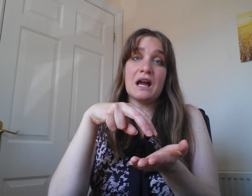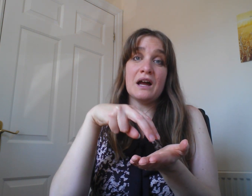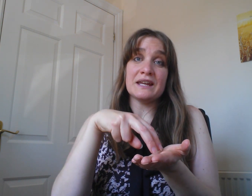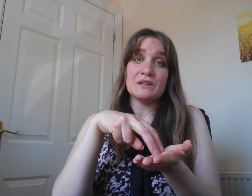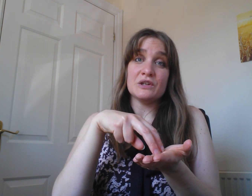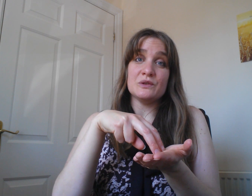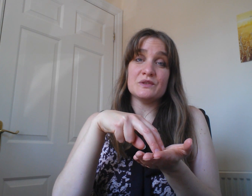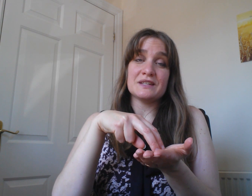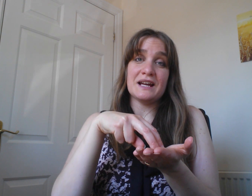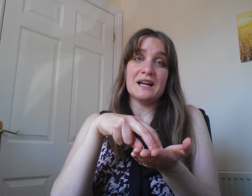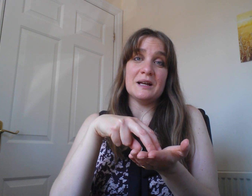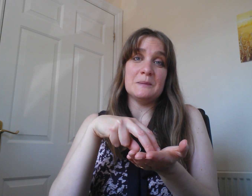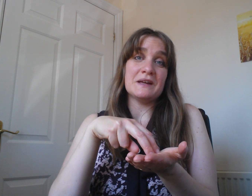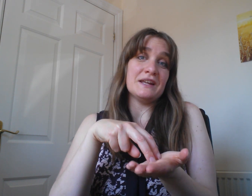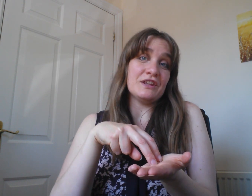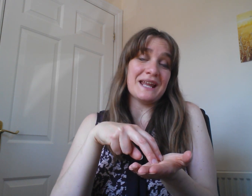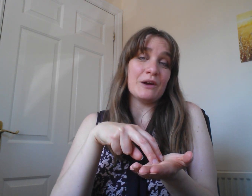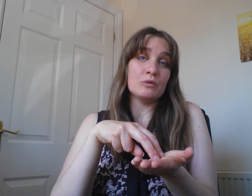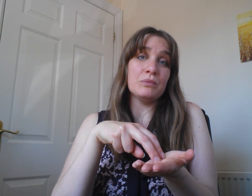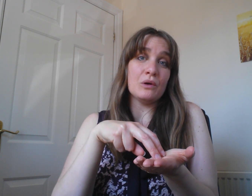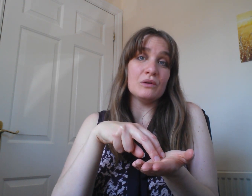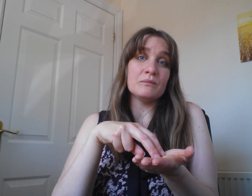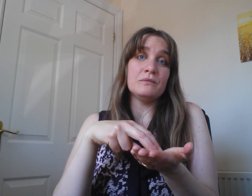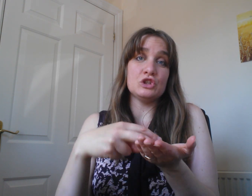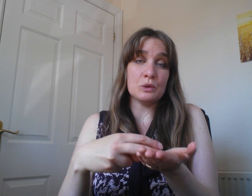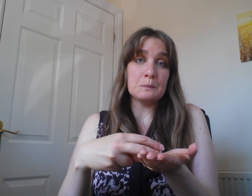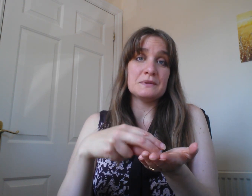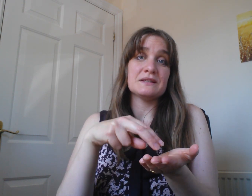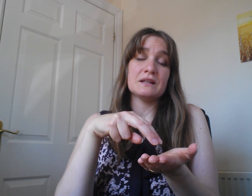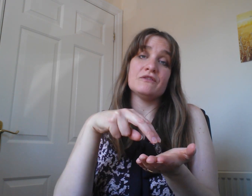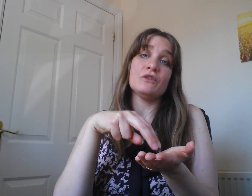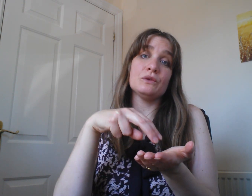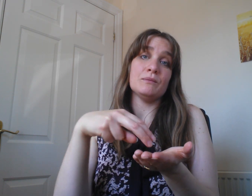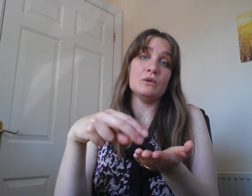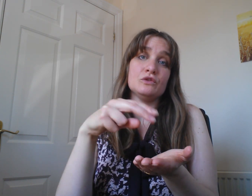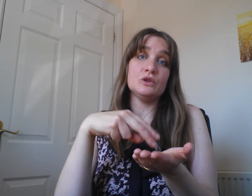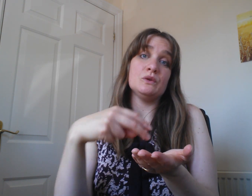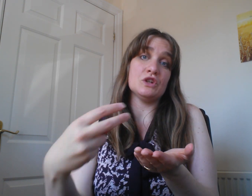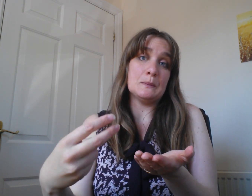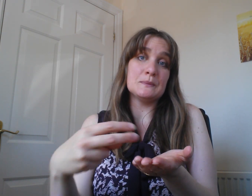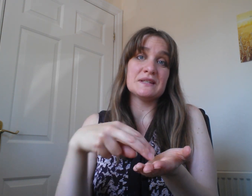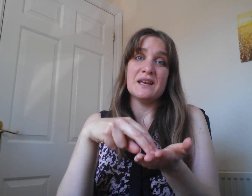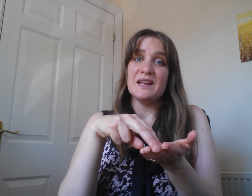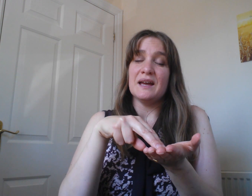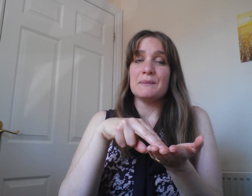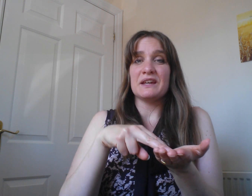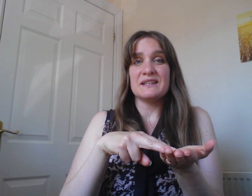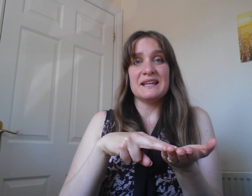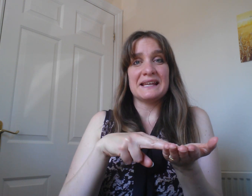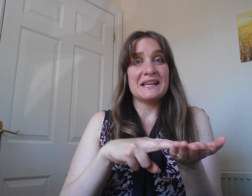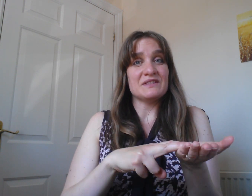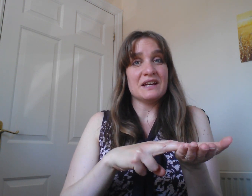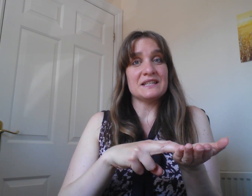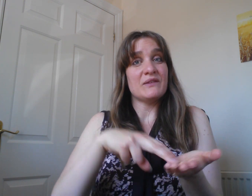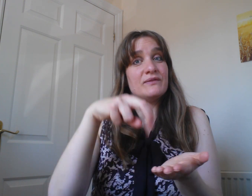I used the noun bon, jumps, font des bonds, do the jumps, because it gives the idea of